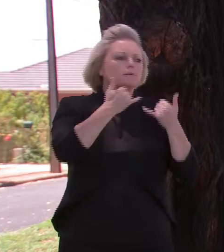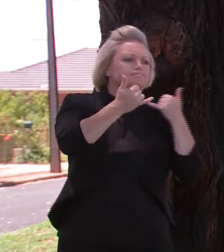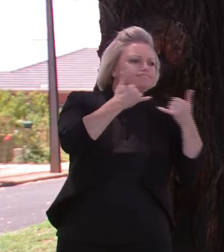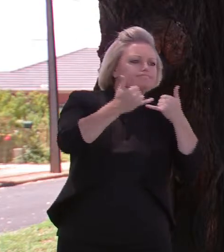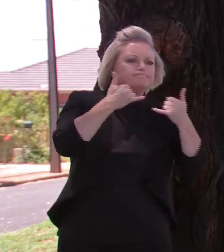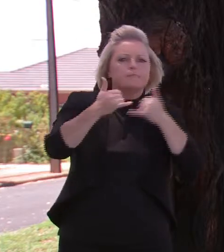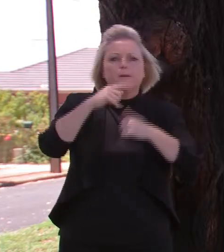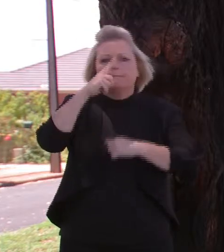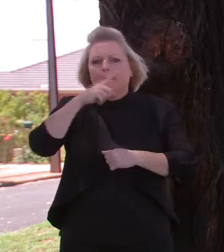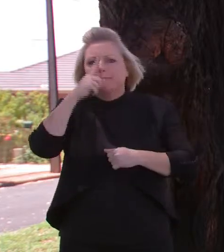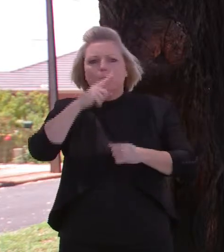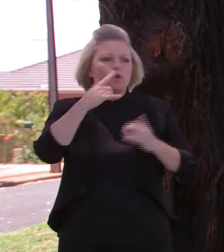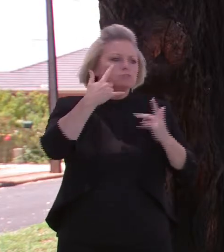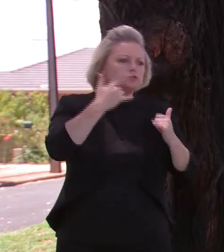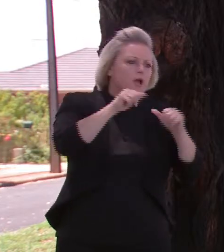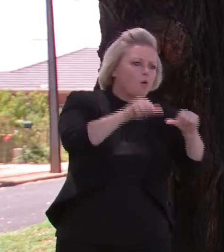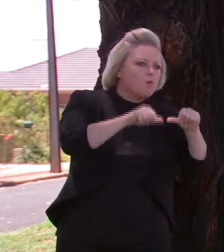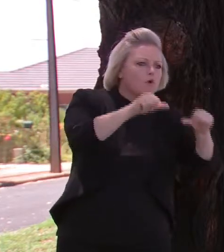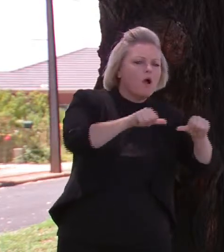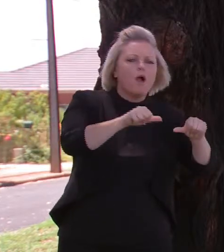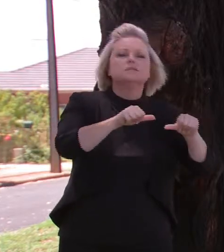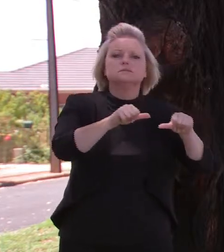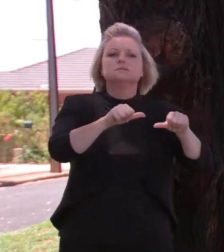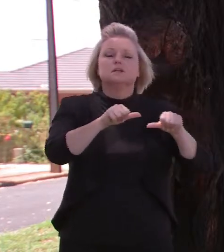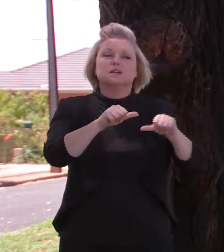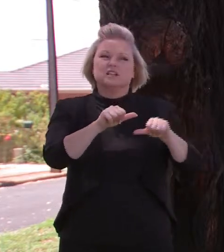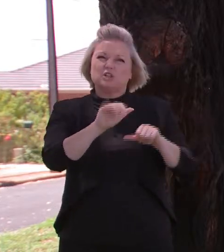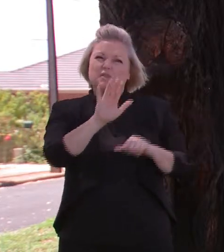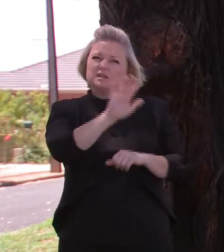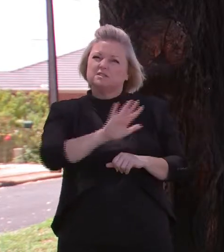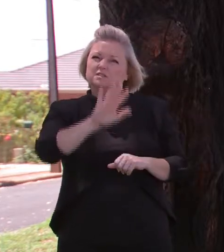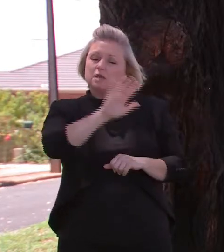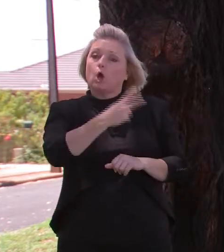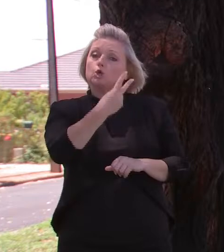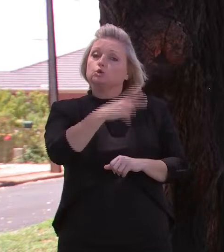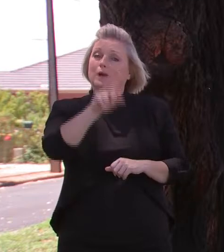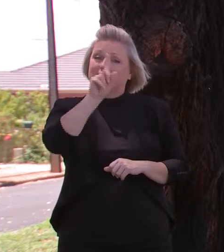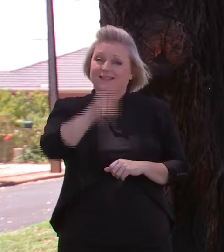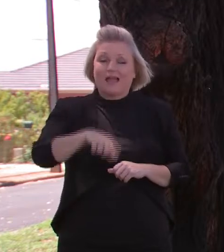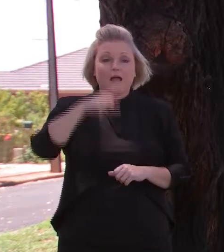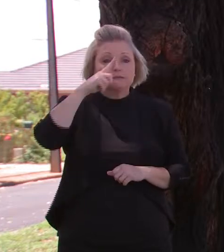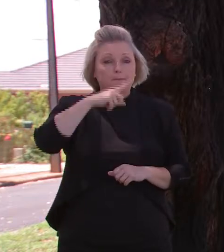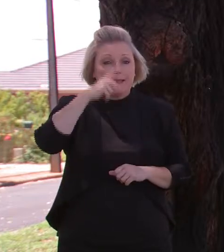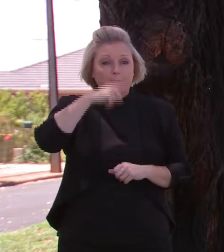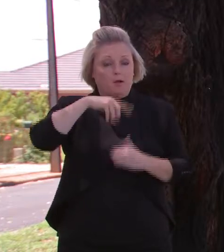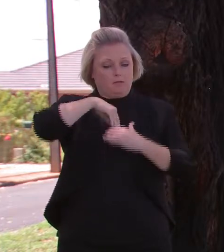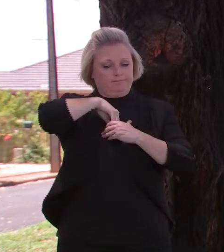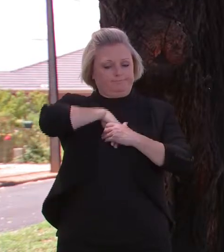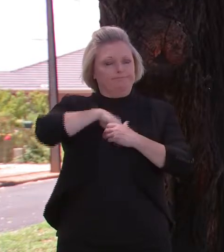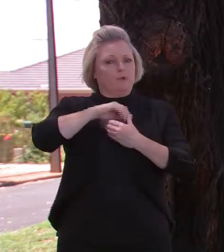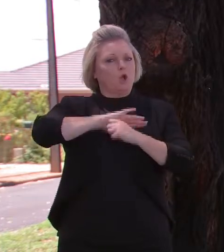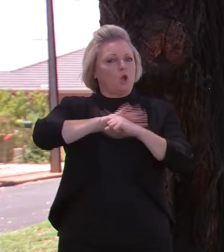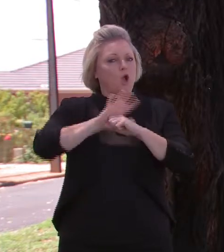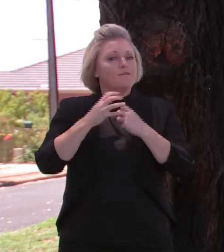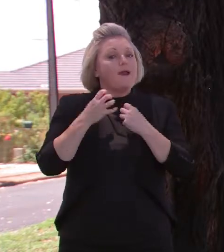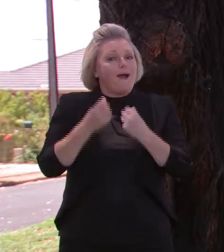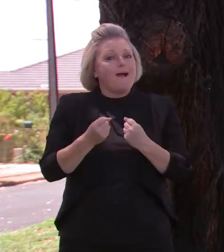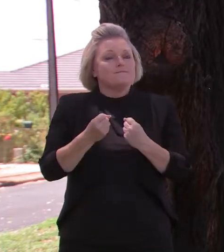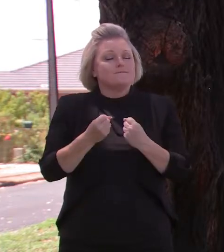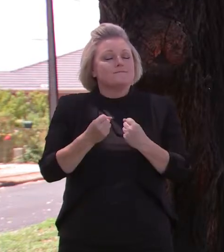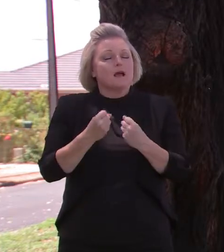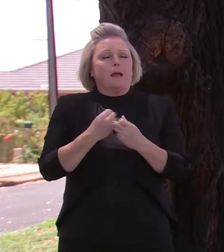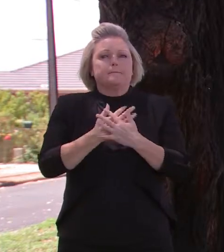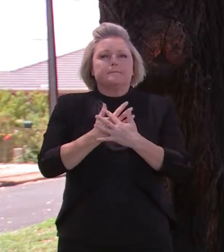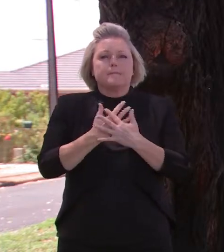COVID in the community. We still have approximately 20,000 people in South Australia who are COVID positive. The vast majority of them, I